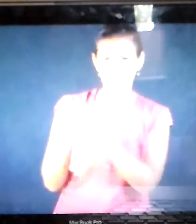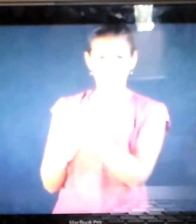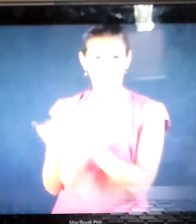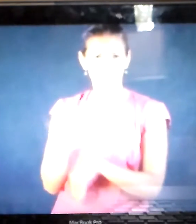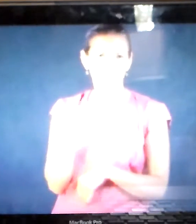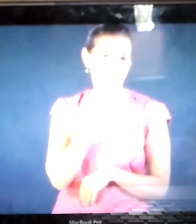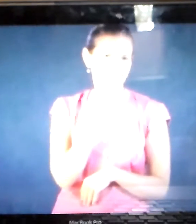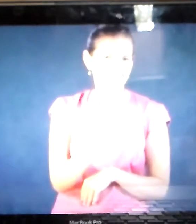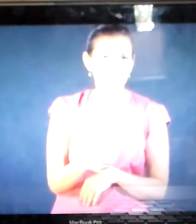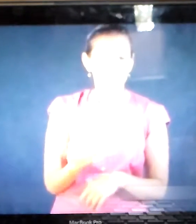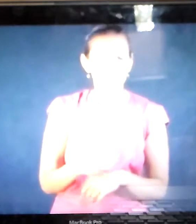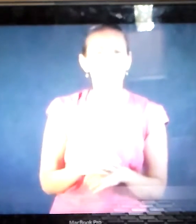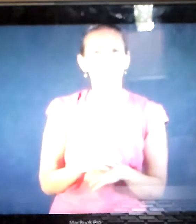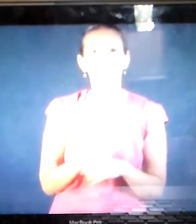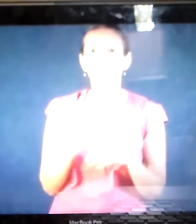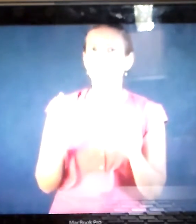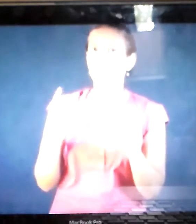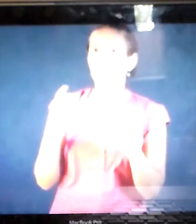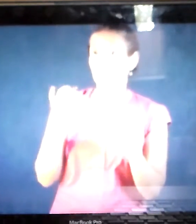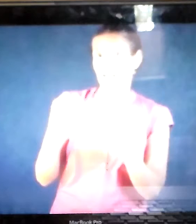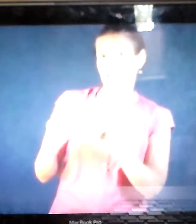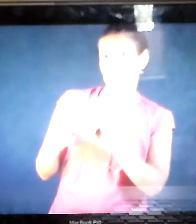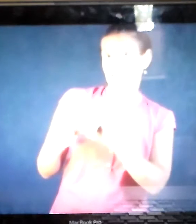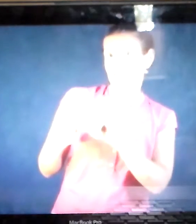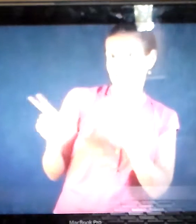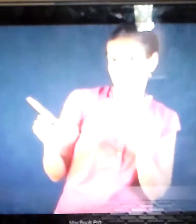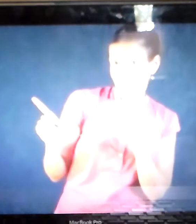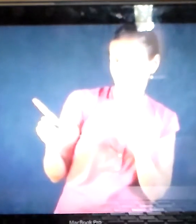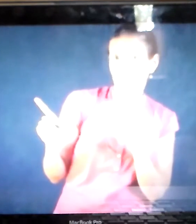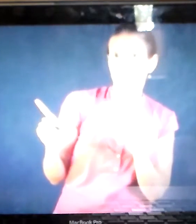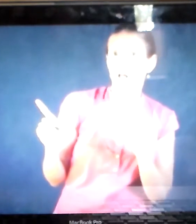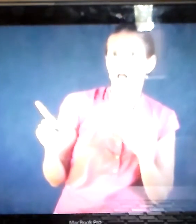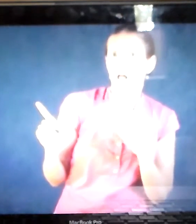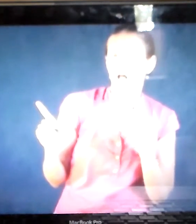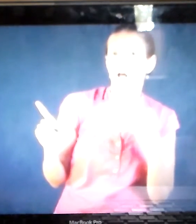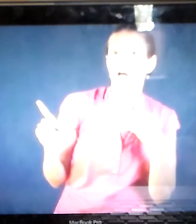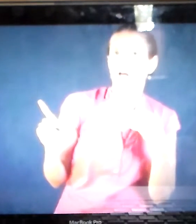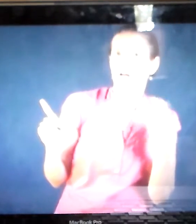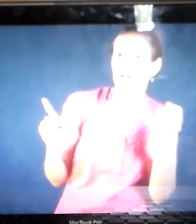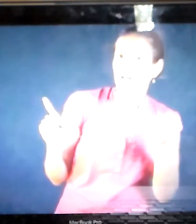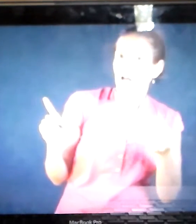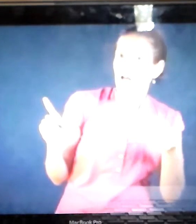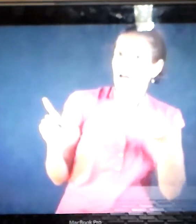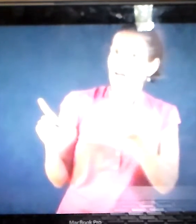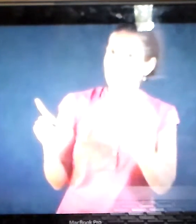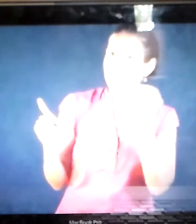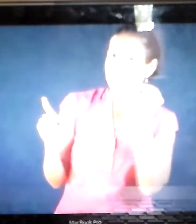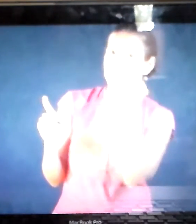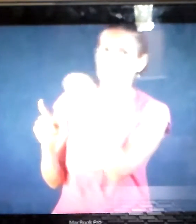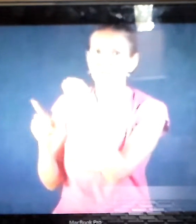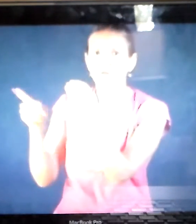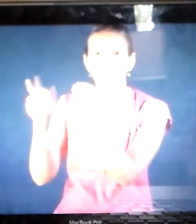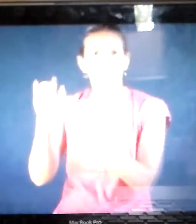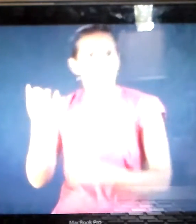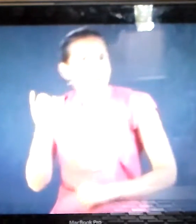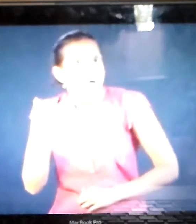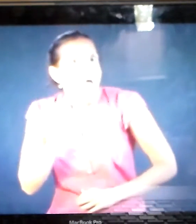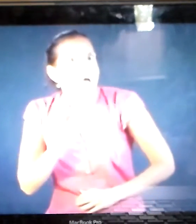very different. It wasn't natural using both ASL and English at the same time. And it was different that